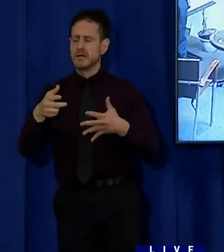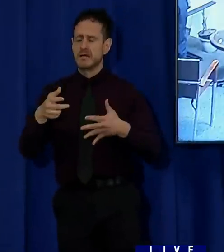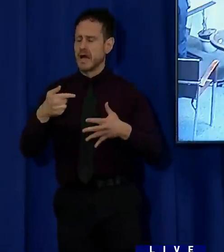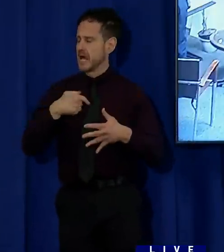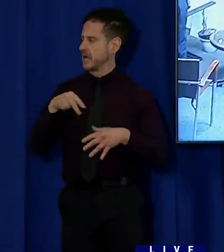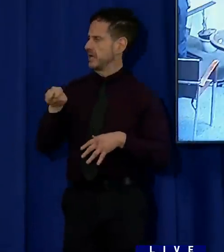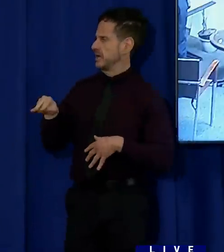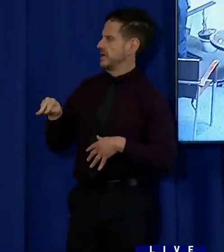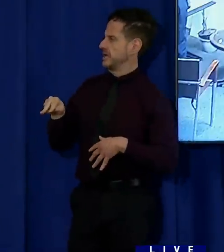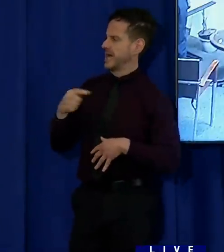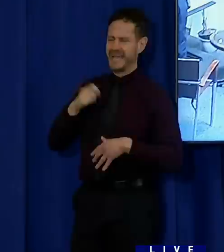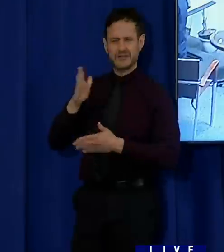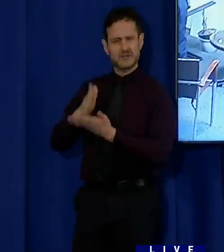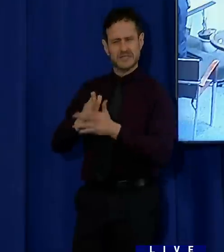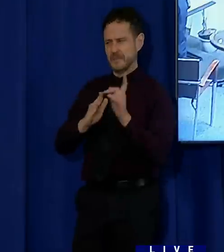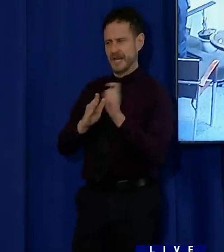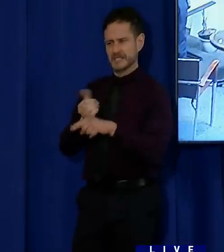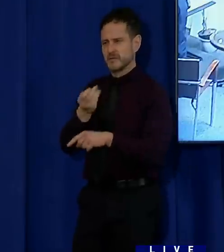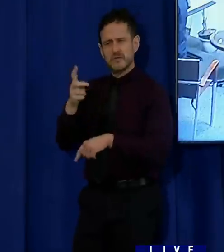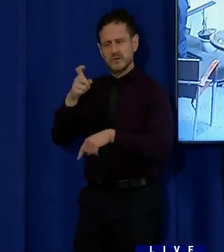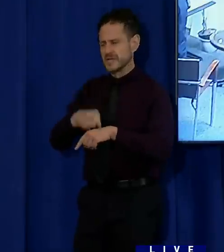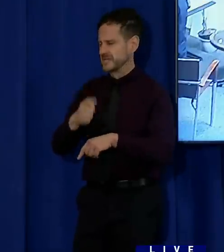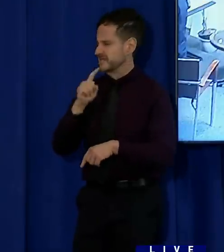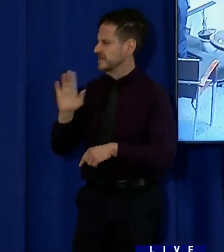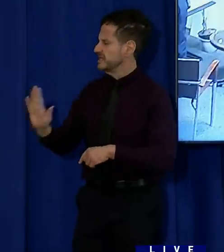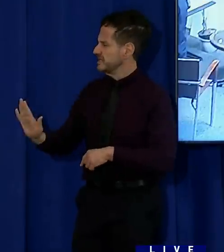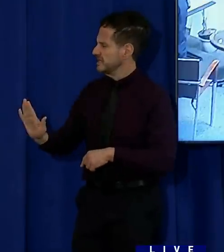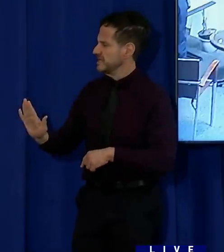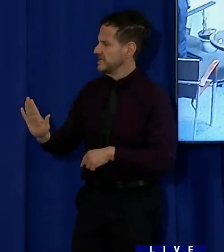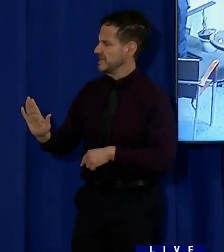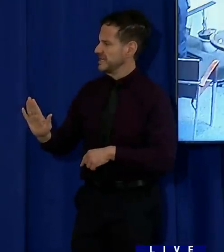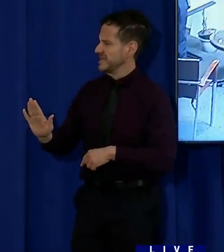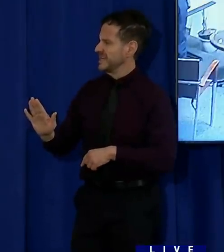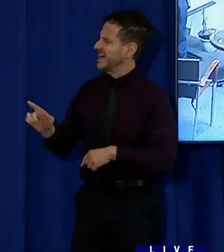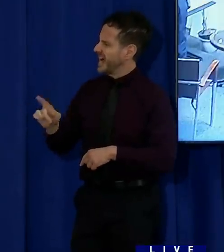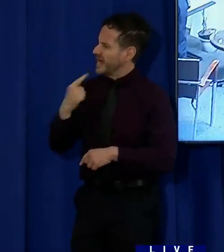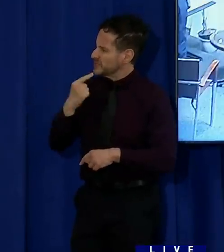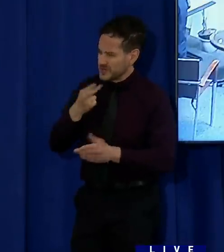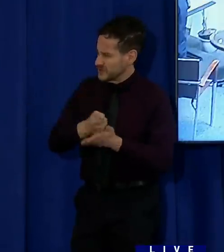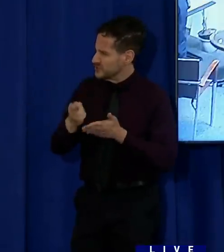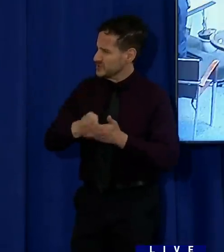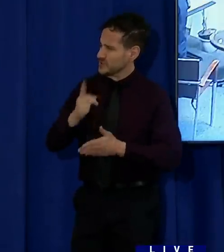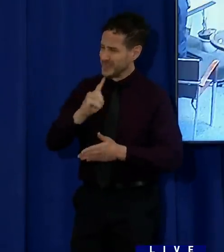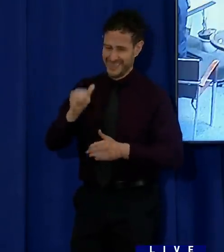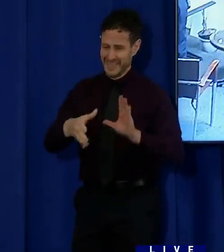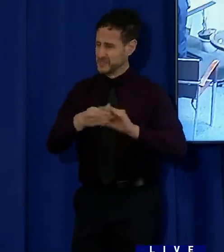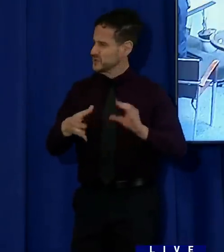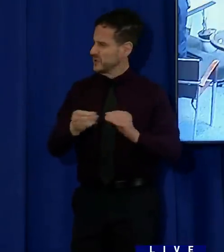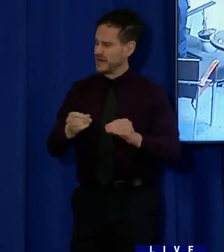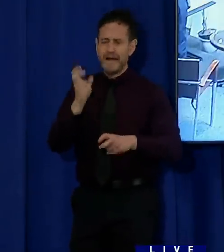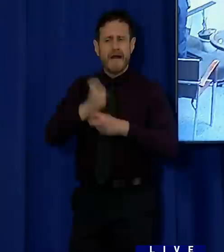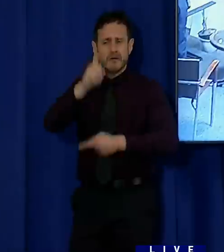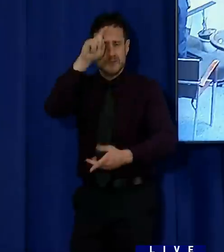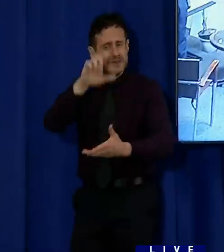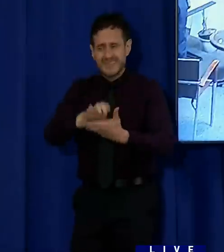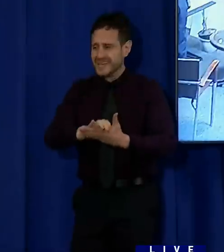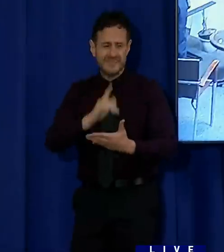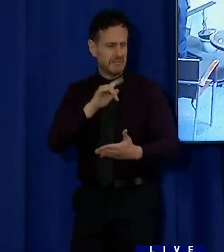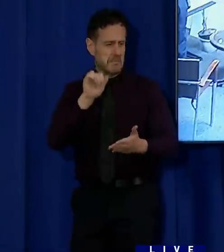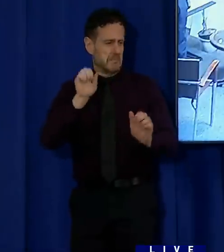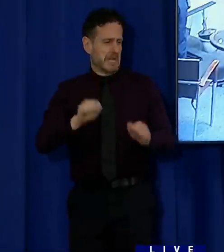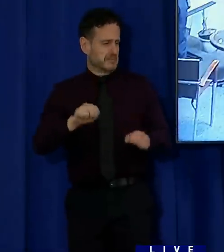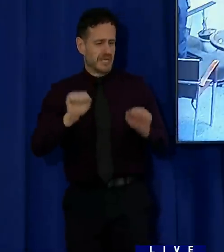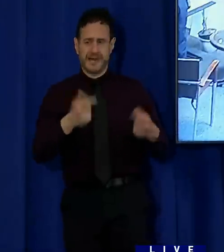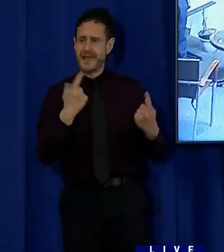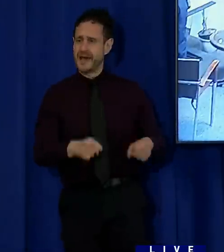had to stop and ask him a couple times if what he said was correct, because it's almost inconceivable